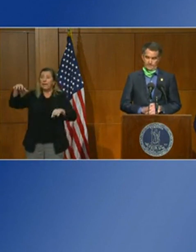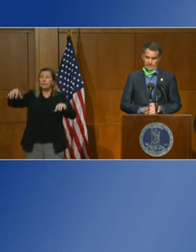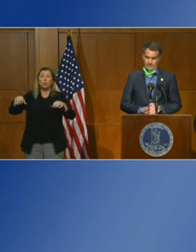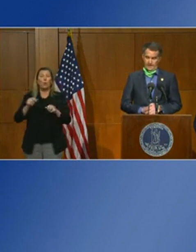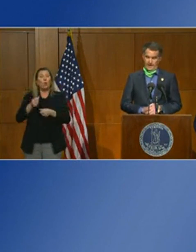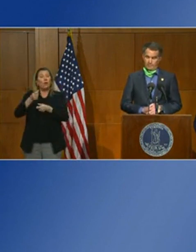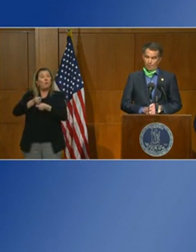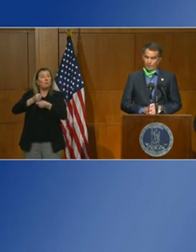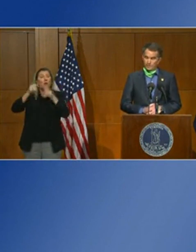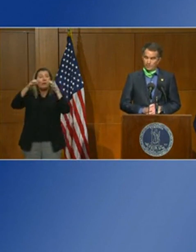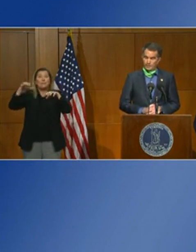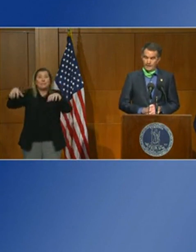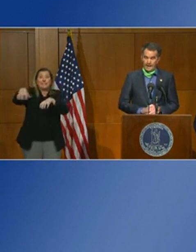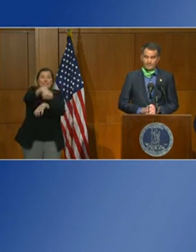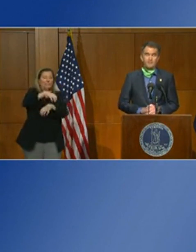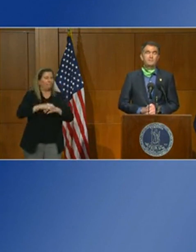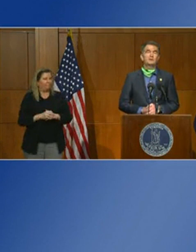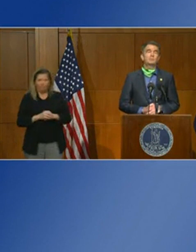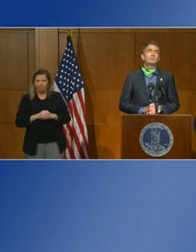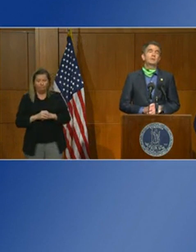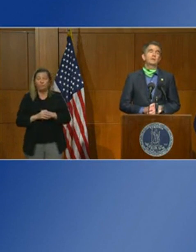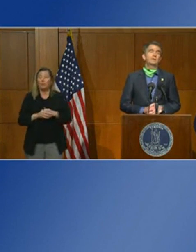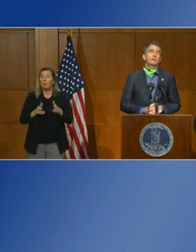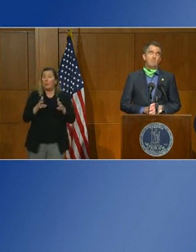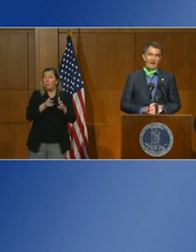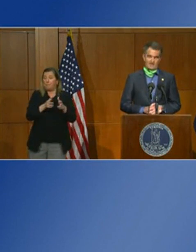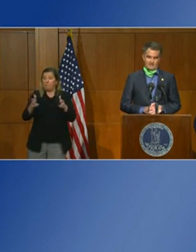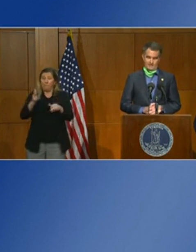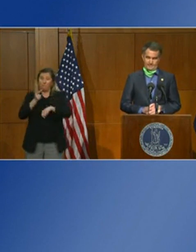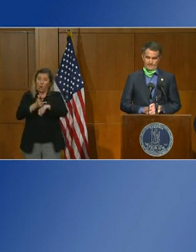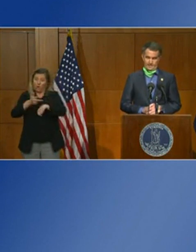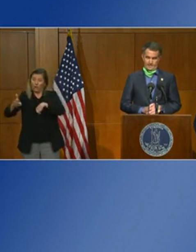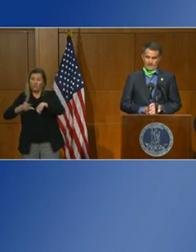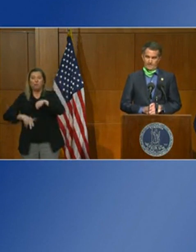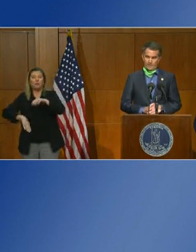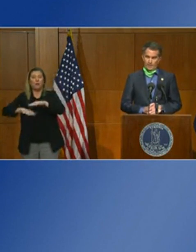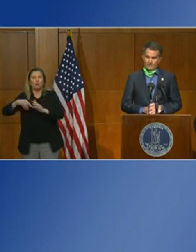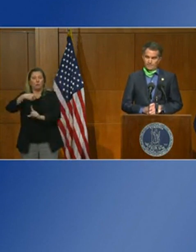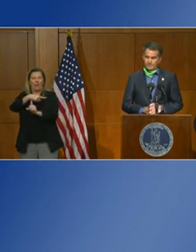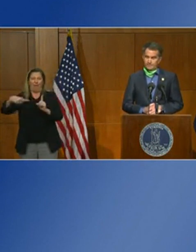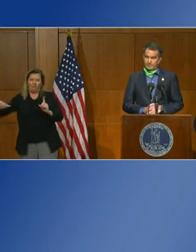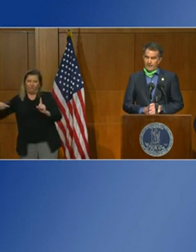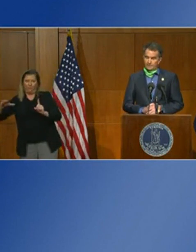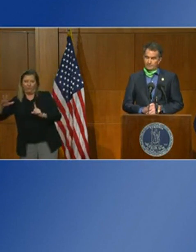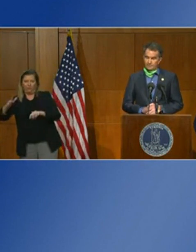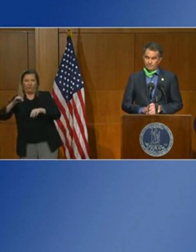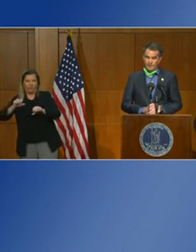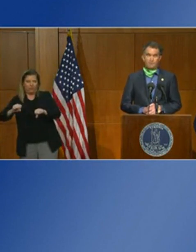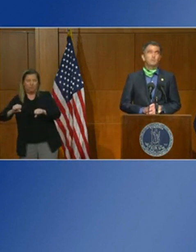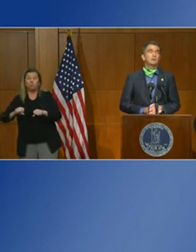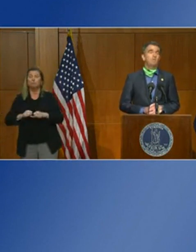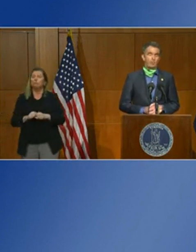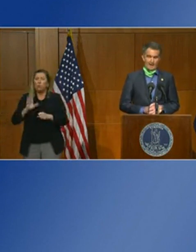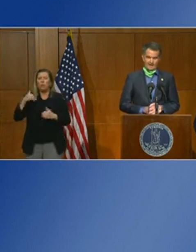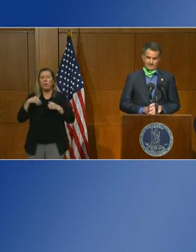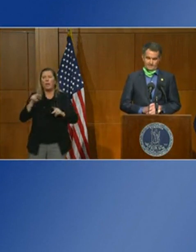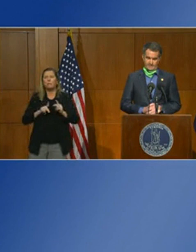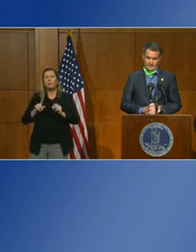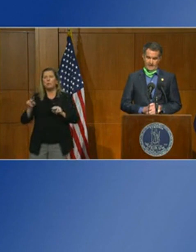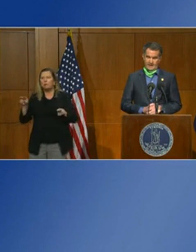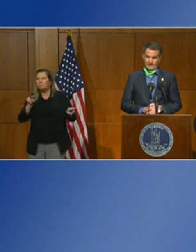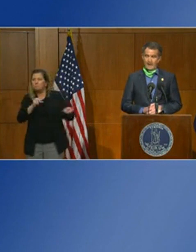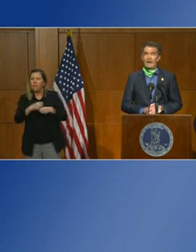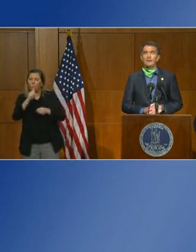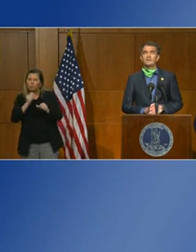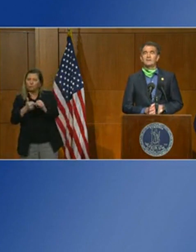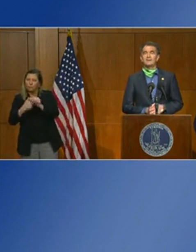umbrellas, and parking will be capped at 50% capacity. They'll have beach ambassadors monitoring compliance